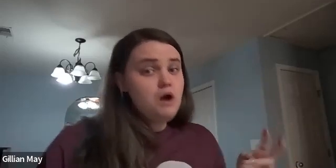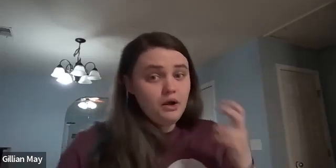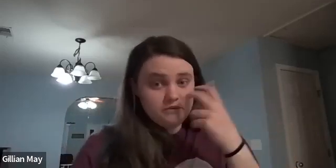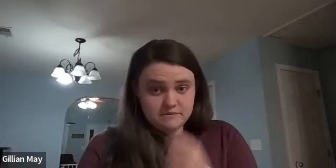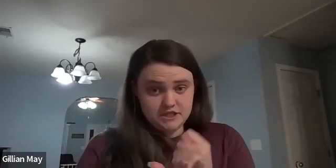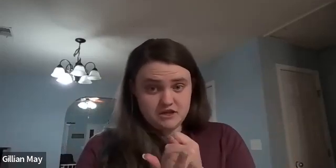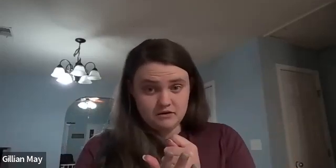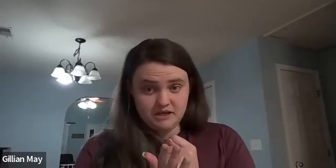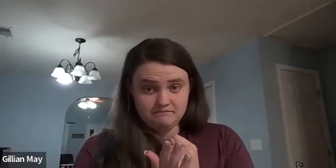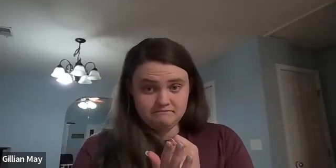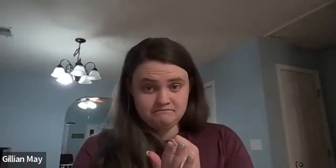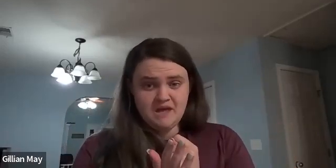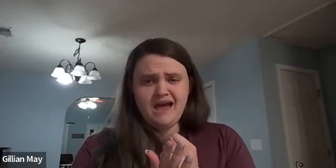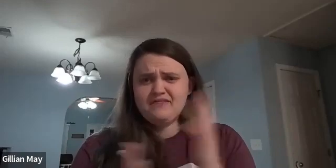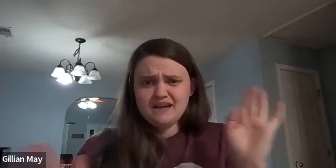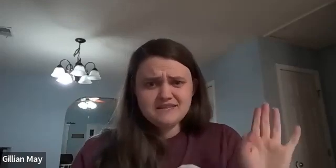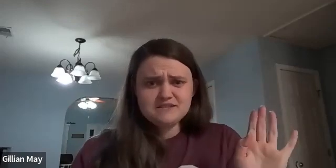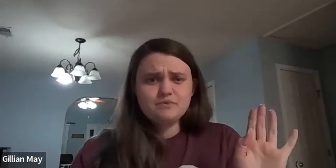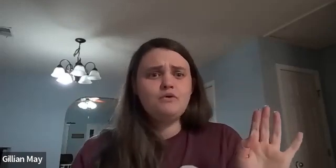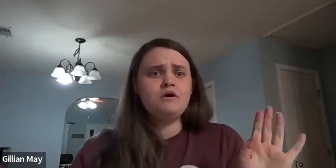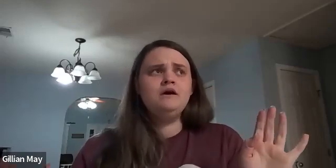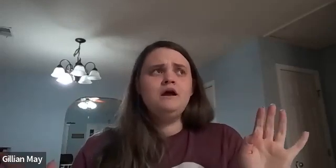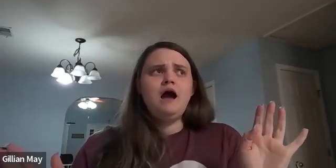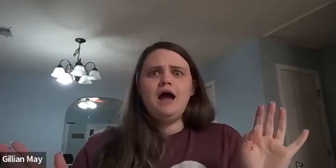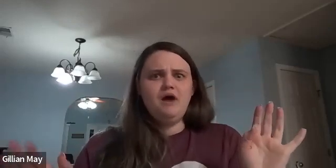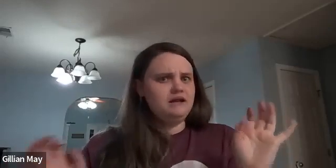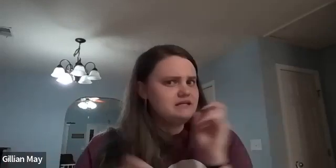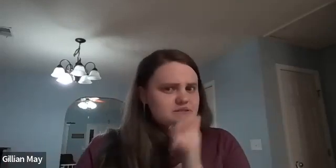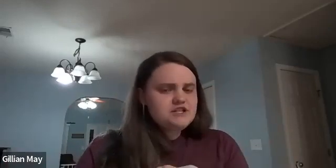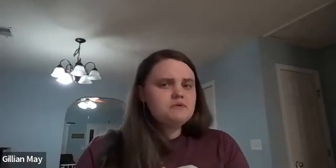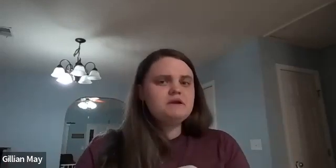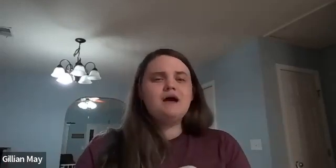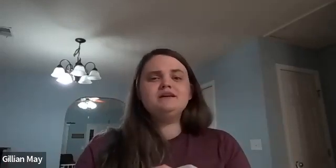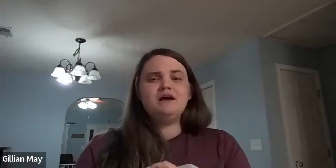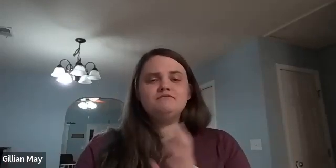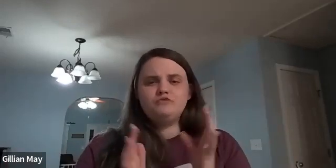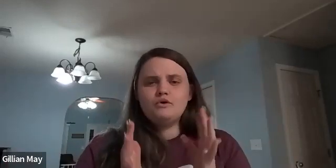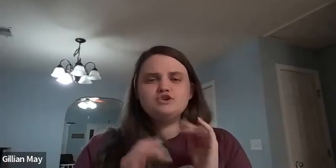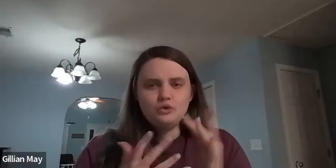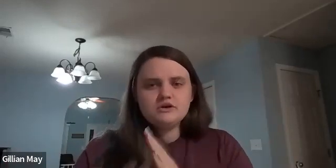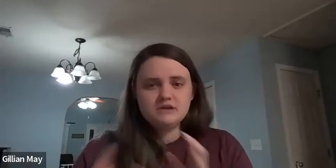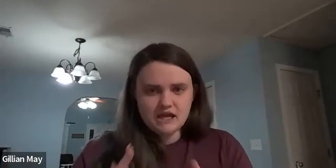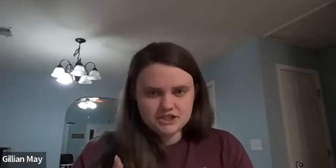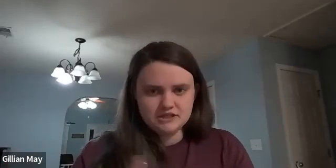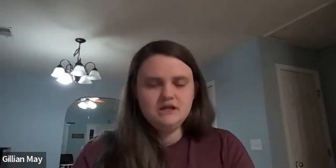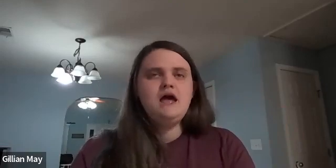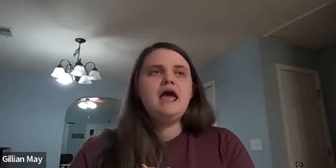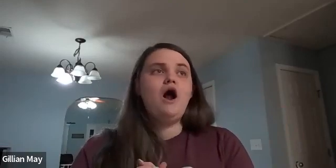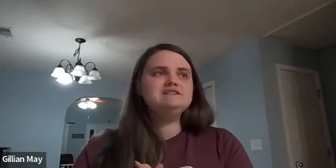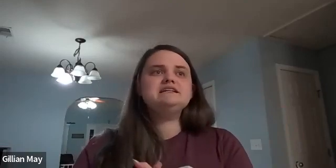wrong with speech therapy. I think I've said this before. I'm not against speech therapy. I'm for total communication. And obviously it